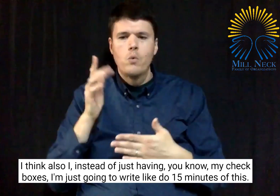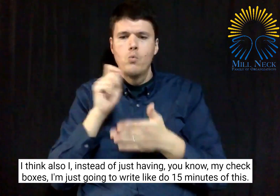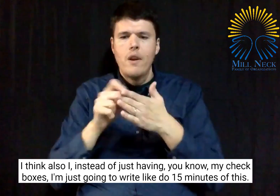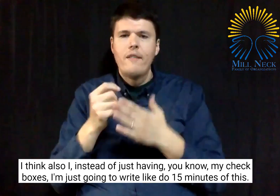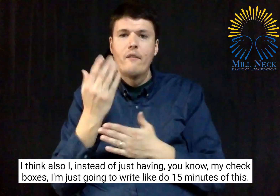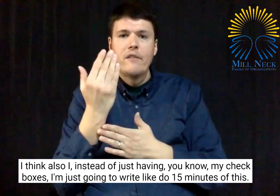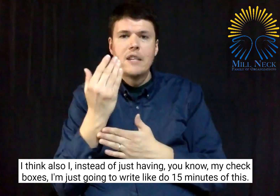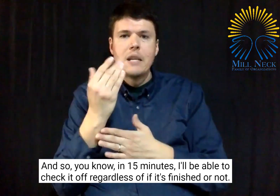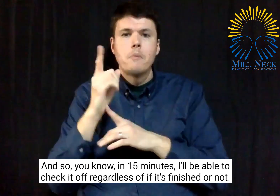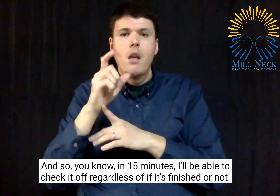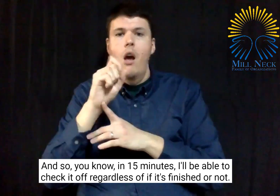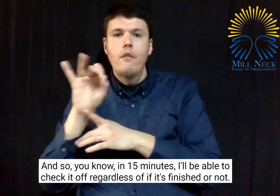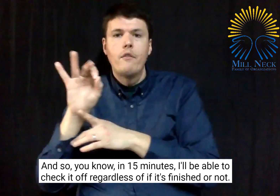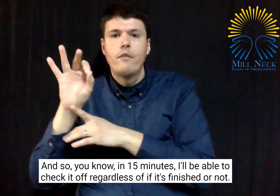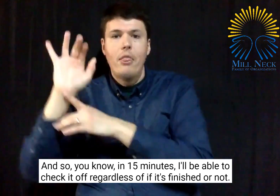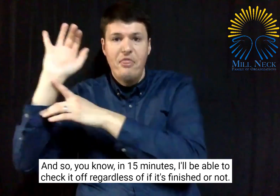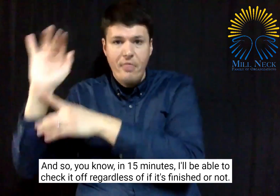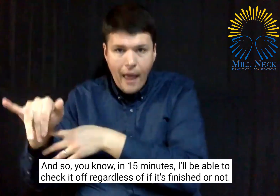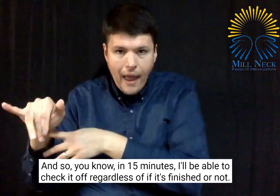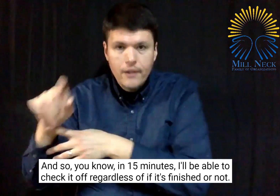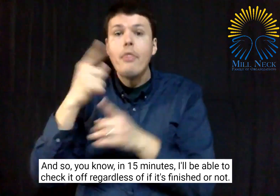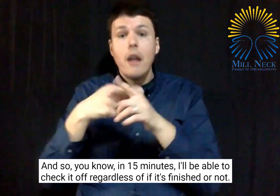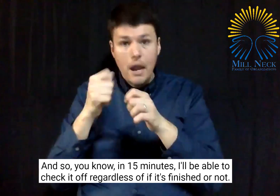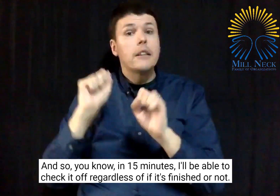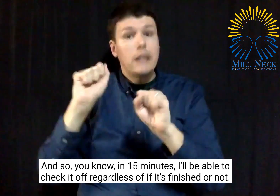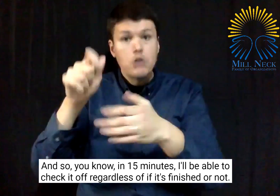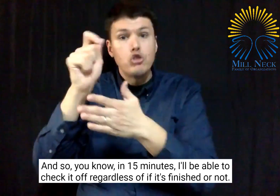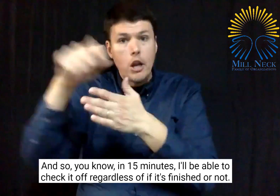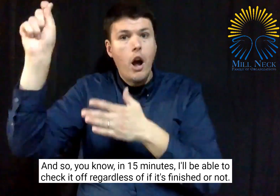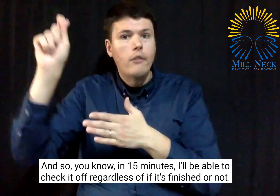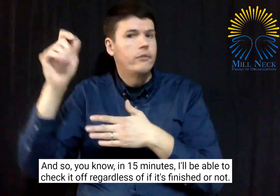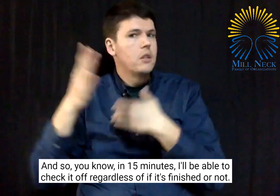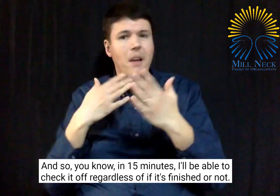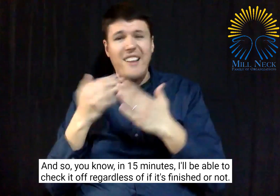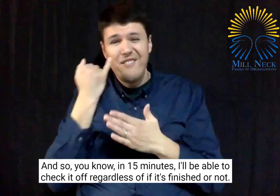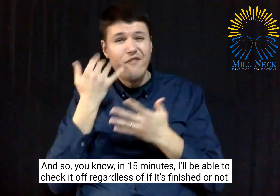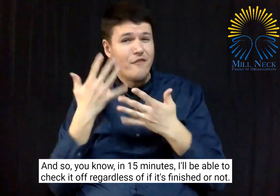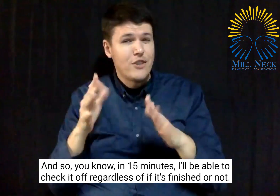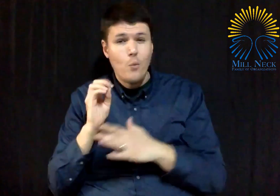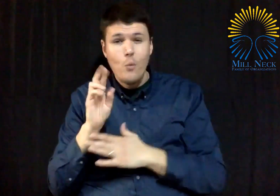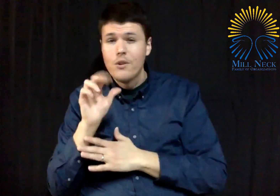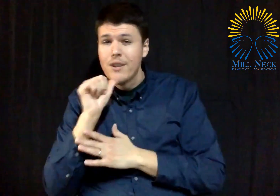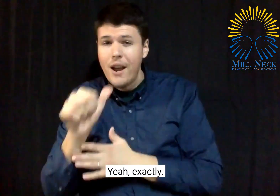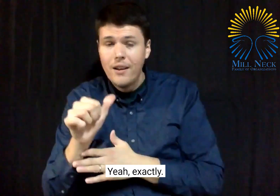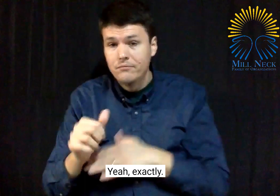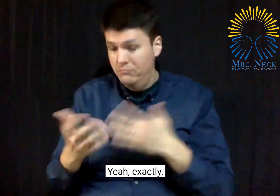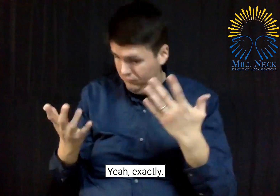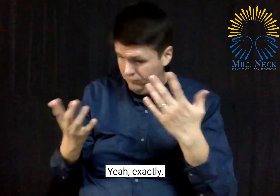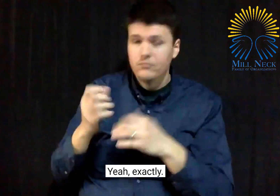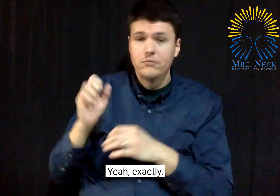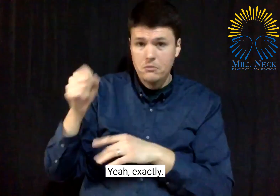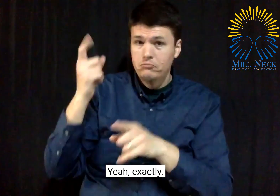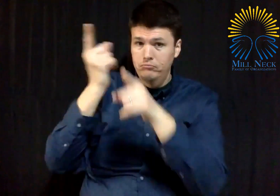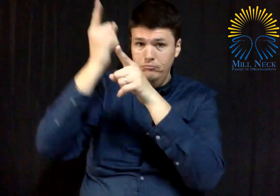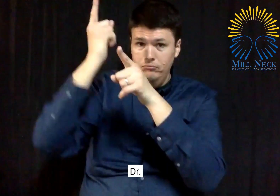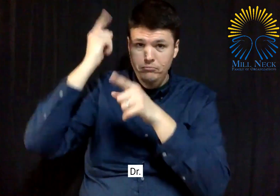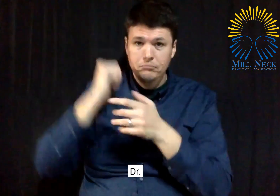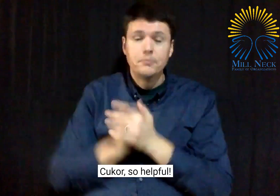of this. And so, in 15 minutes, I'll be able to check it off regardless of if it's finished or not. There you go. Exactly. Dr. Cukor,